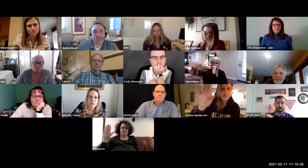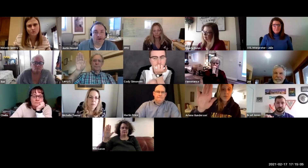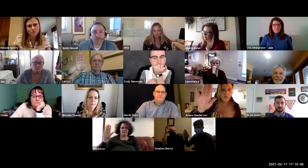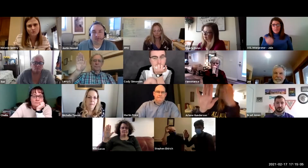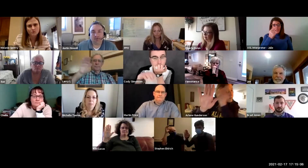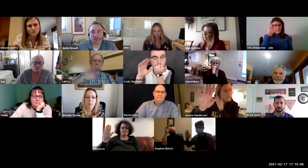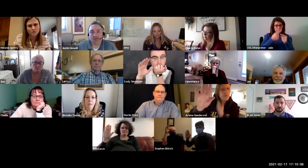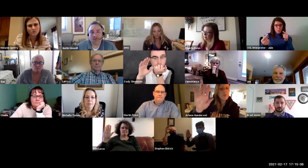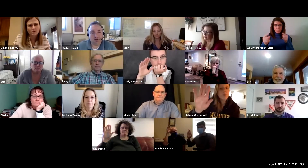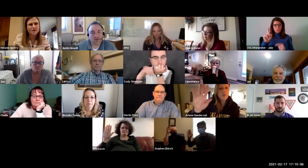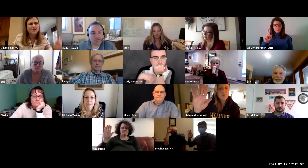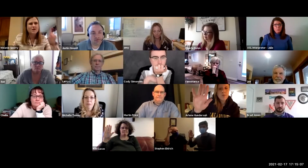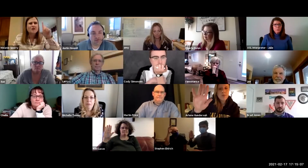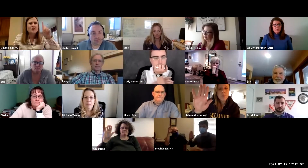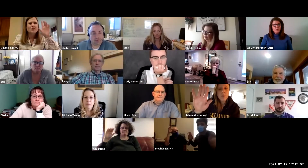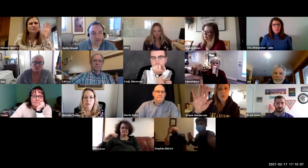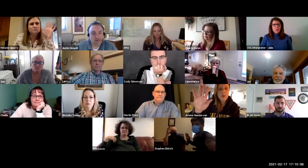Any opposed?